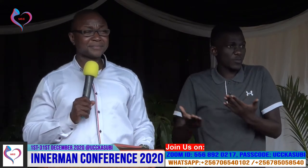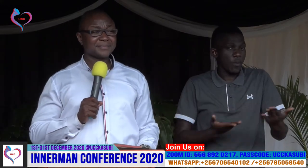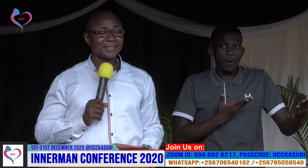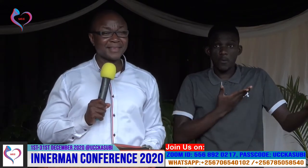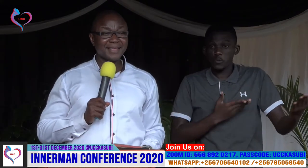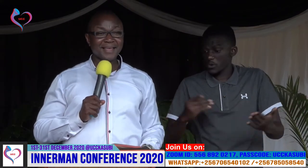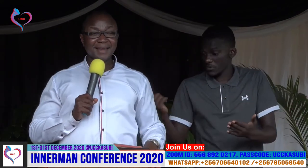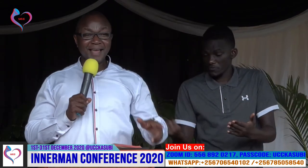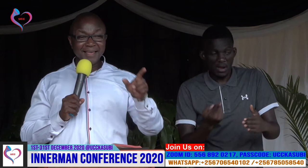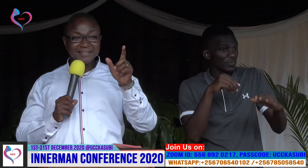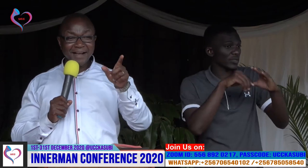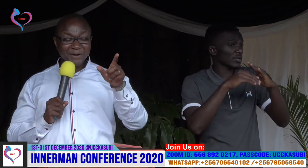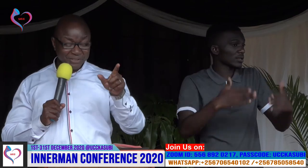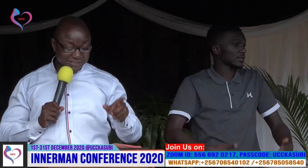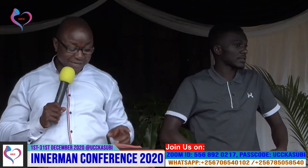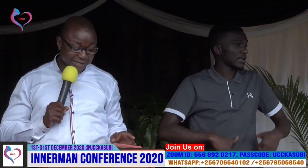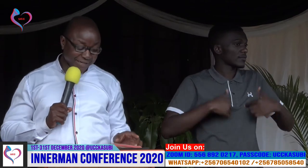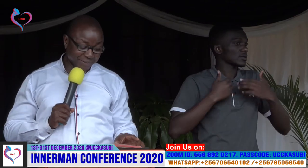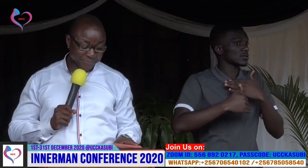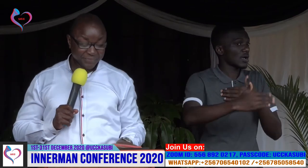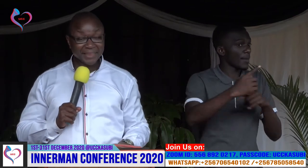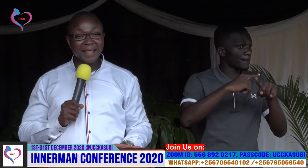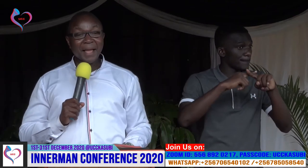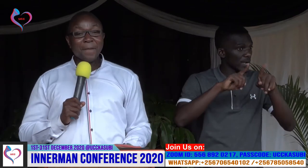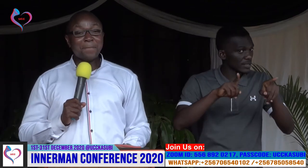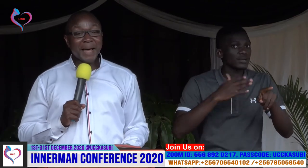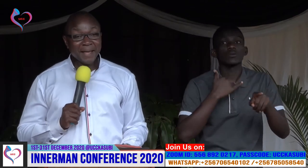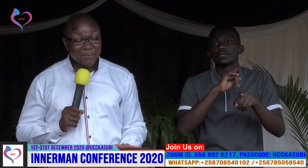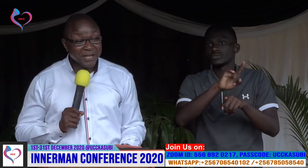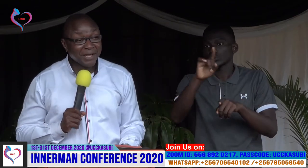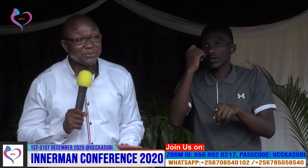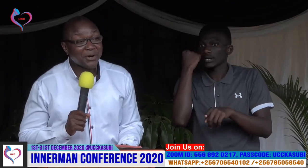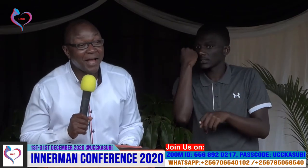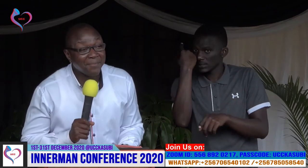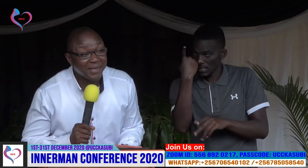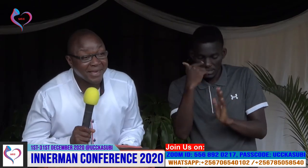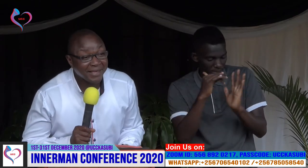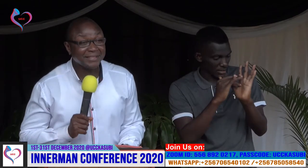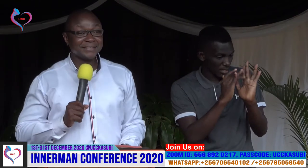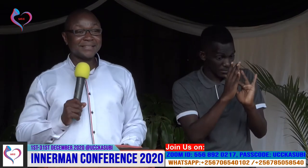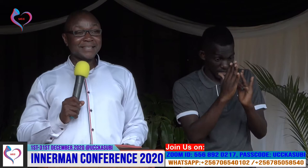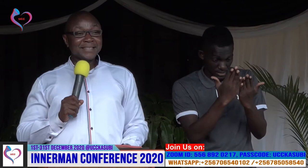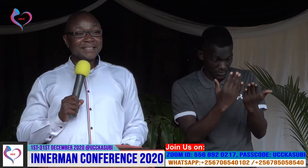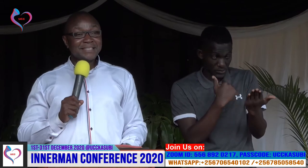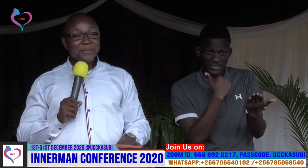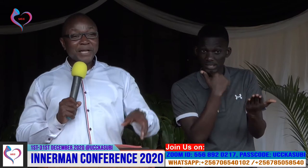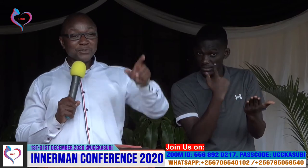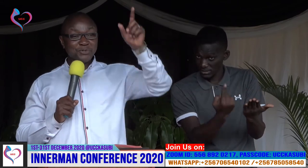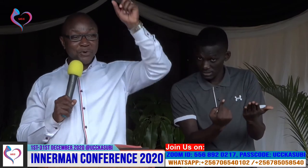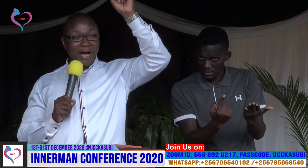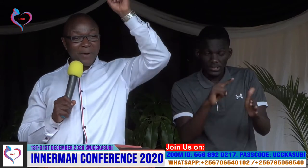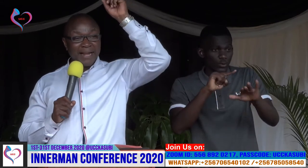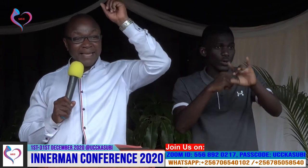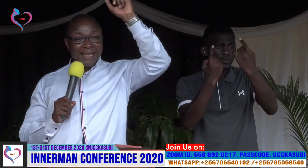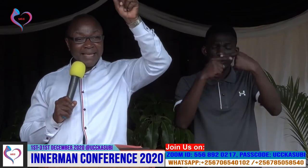Welcome you to enter eternal life. Na but I want you to understand it. The Bible has told